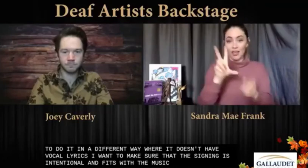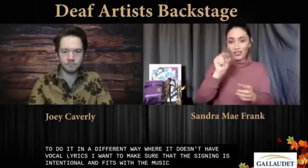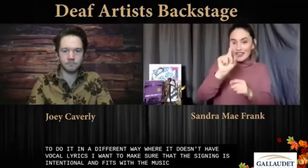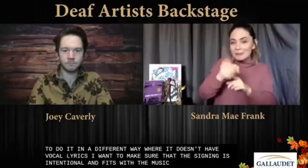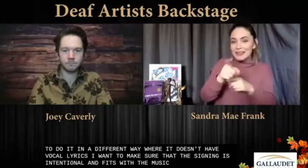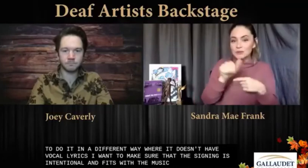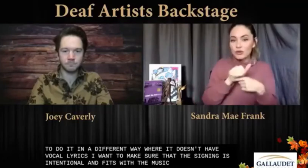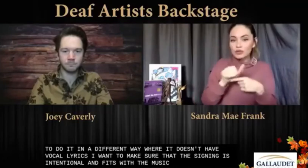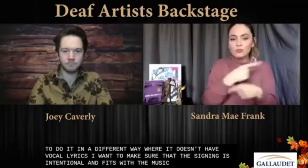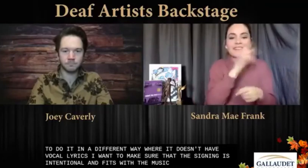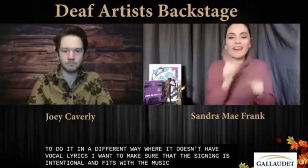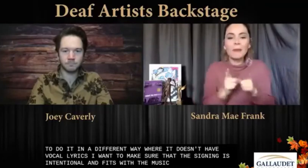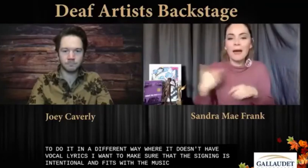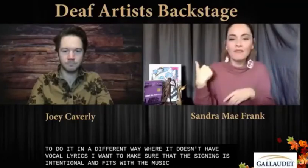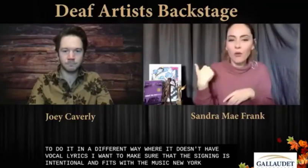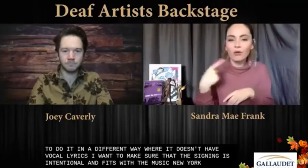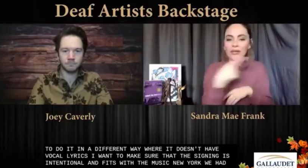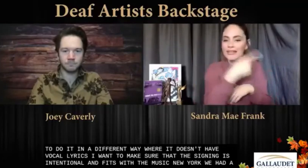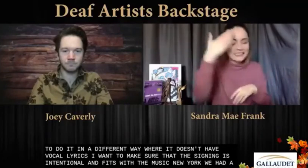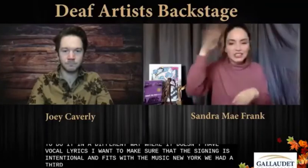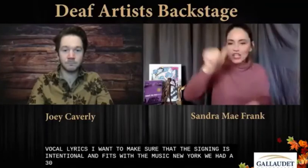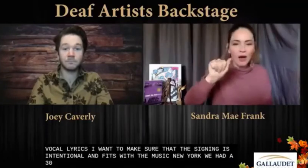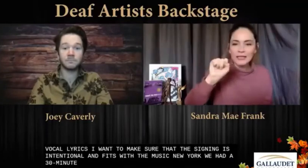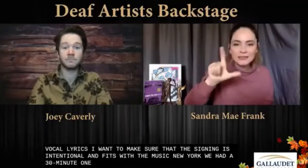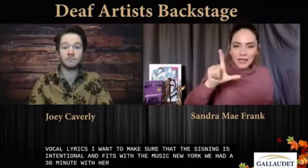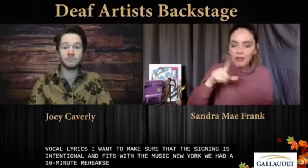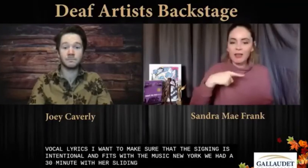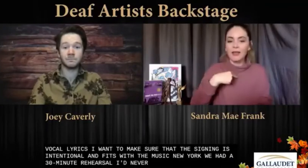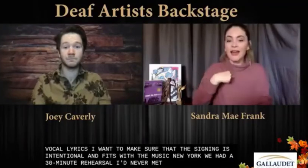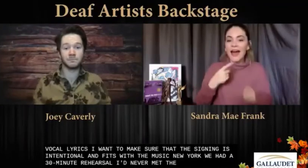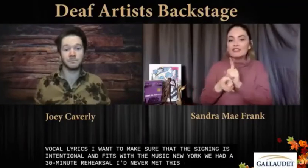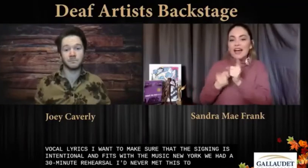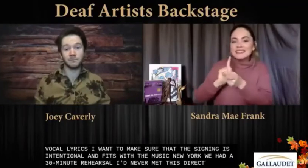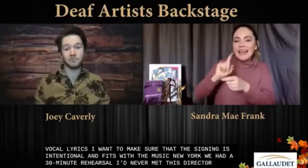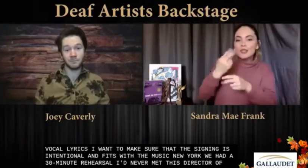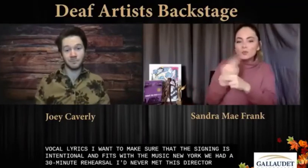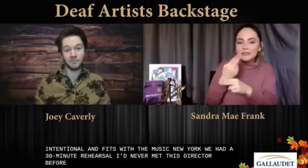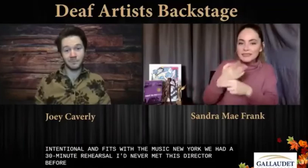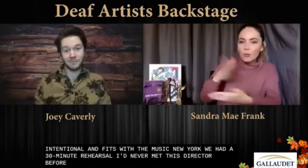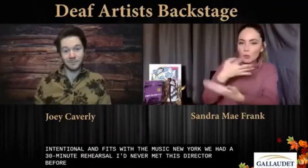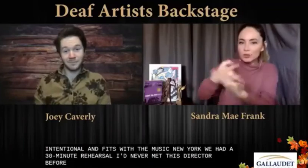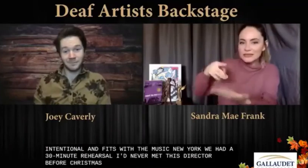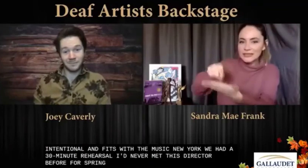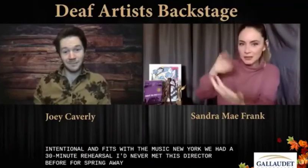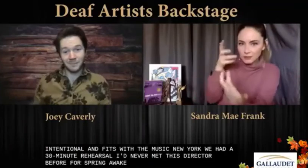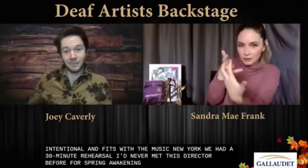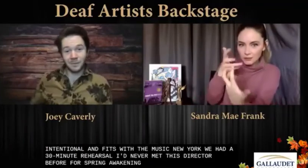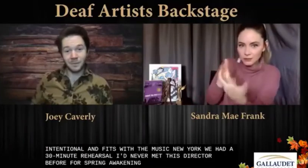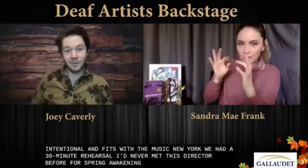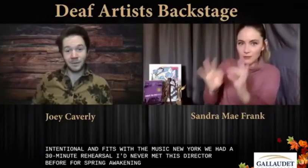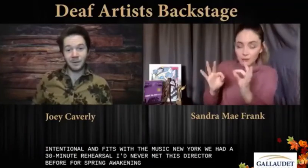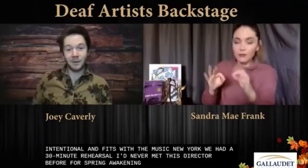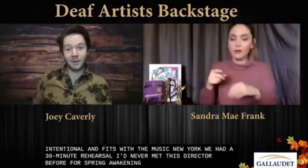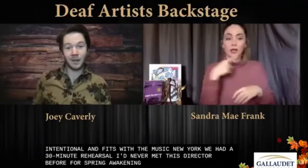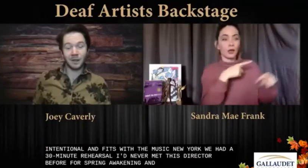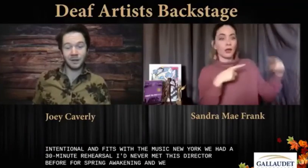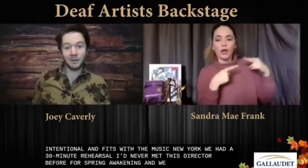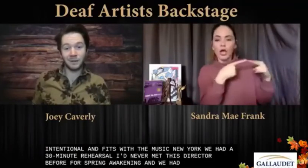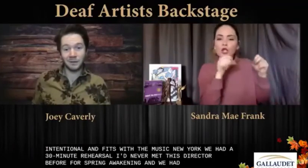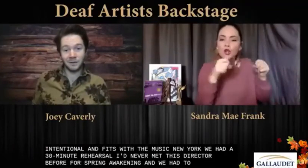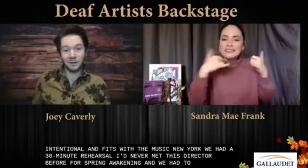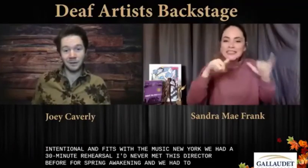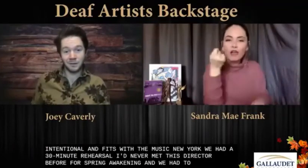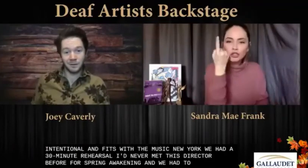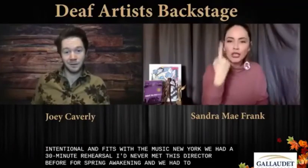when i went to new york we had a 30-minute rehearsal i'd never met this director before for spring awakening and we had